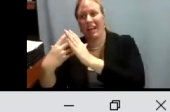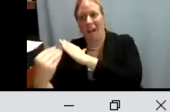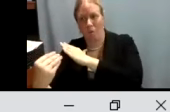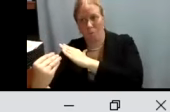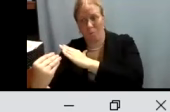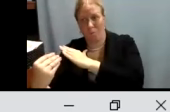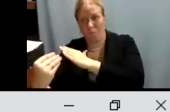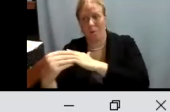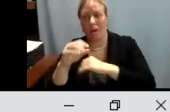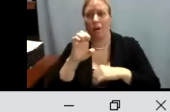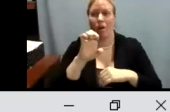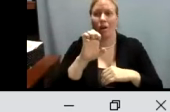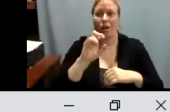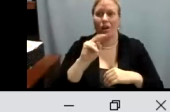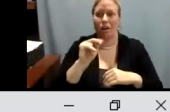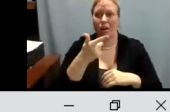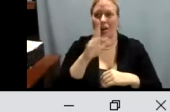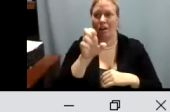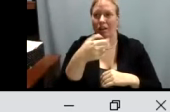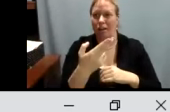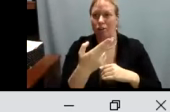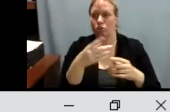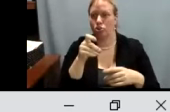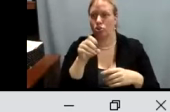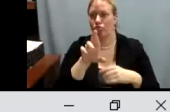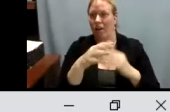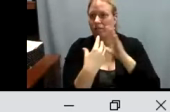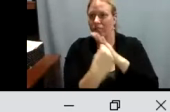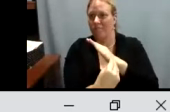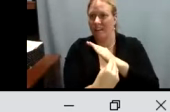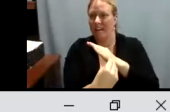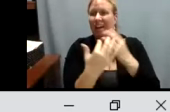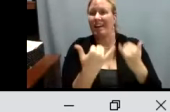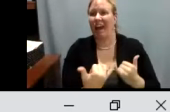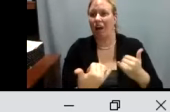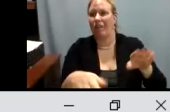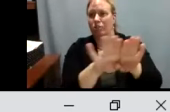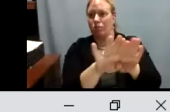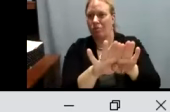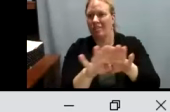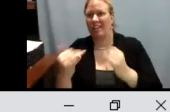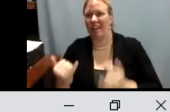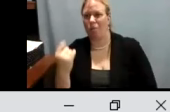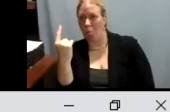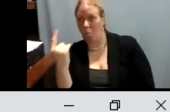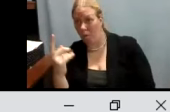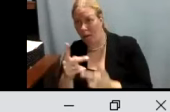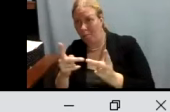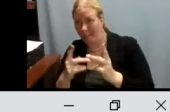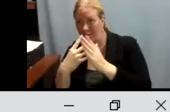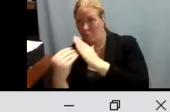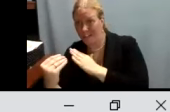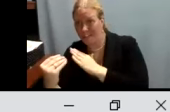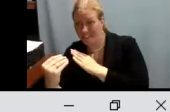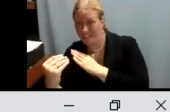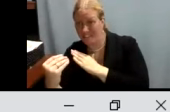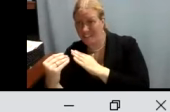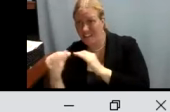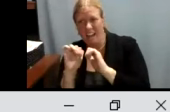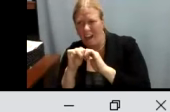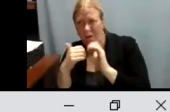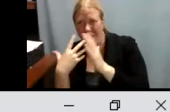out English Drive. And with the closure of English Drive, residents were concerned that they would not be able to, they were not able to get out